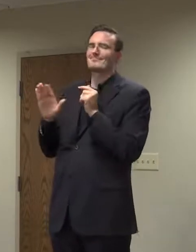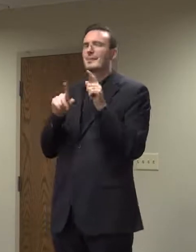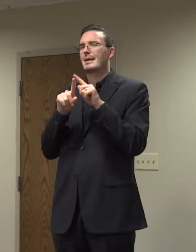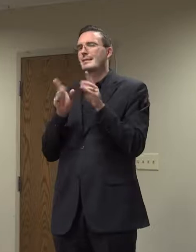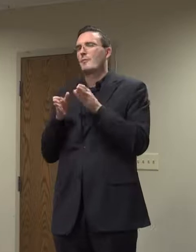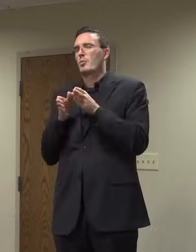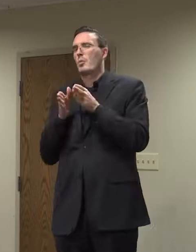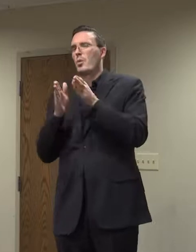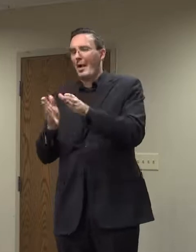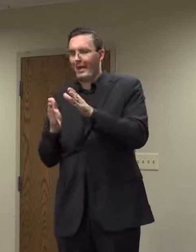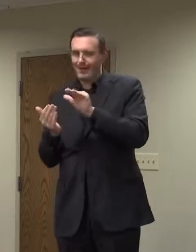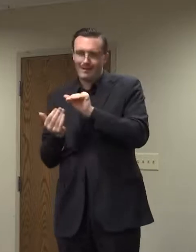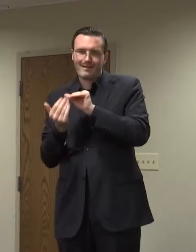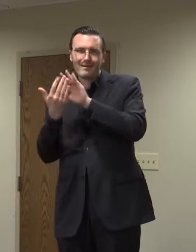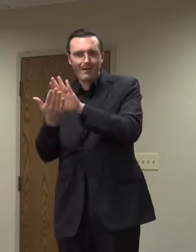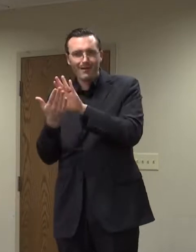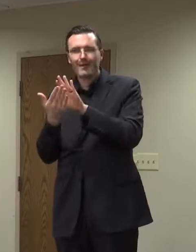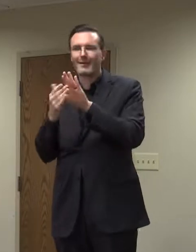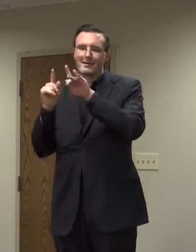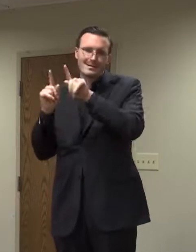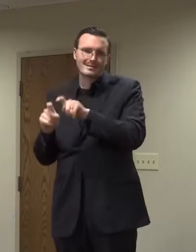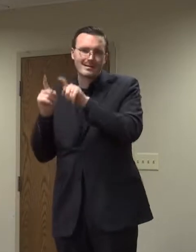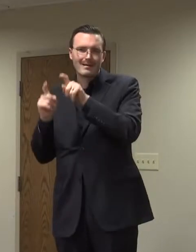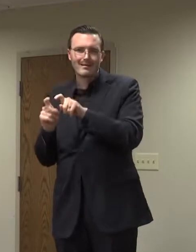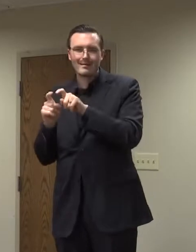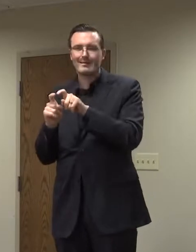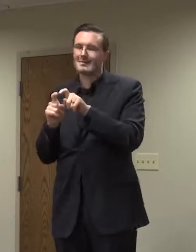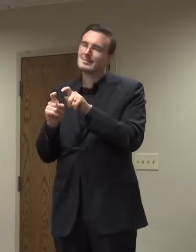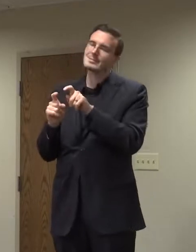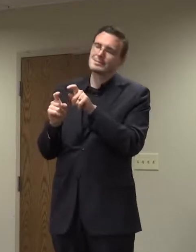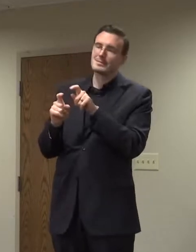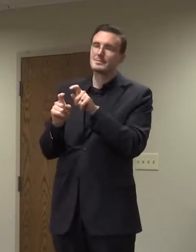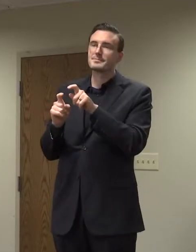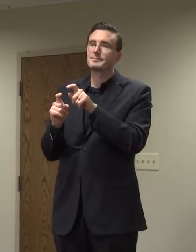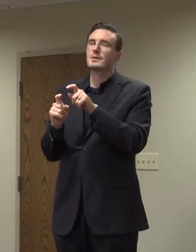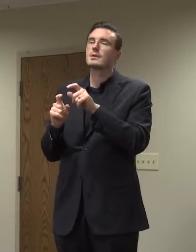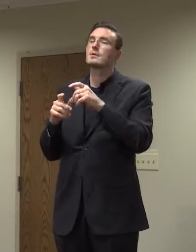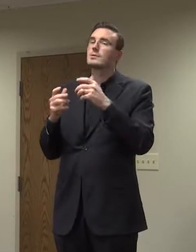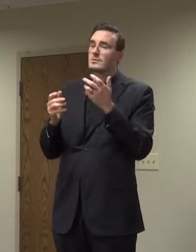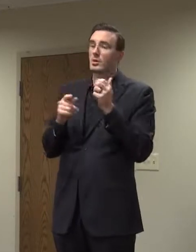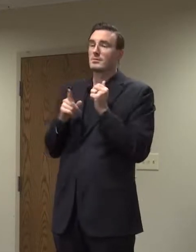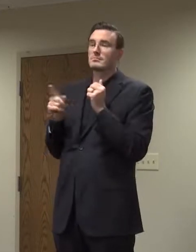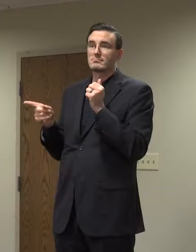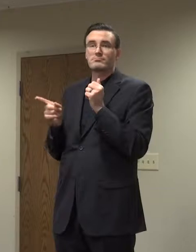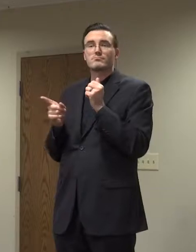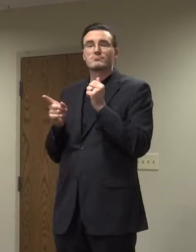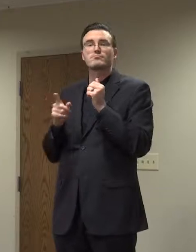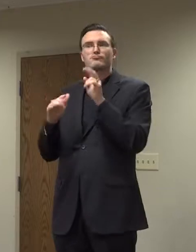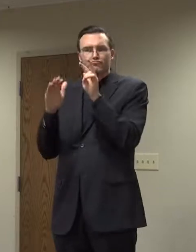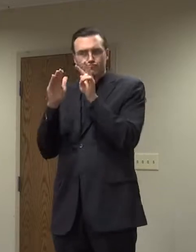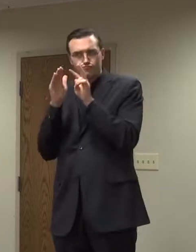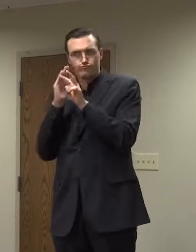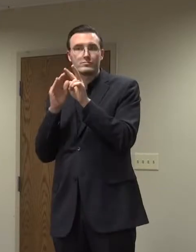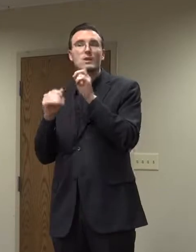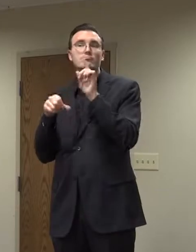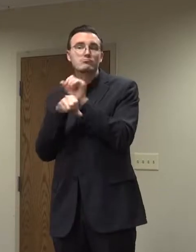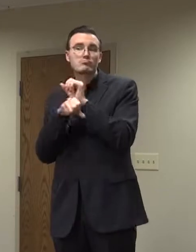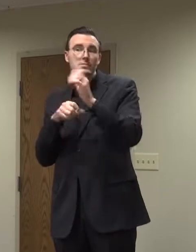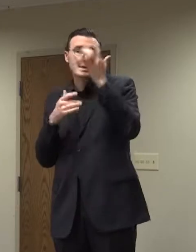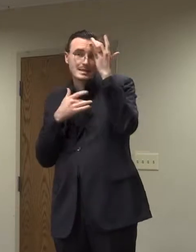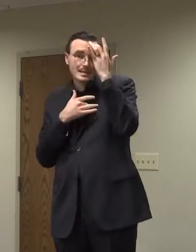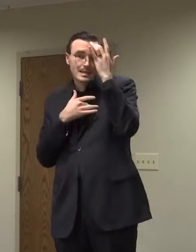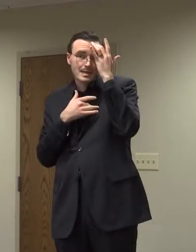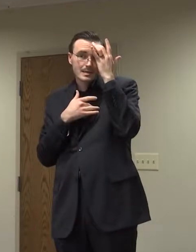for looking at does our individual have the disease. It has a high positive predictive value in